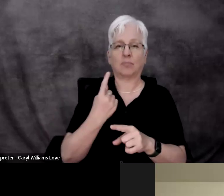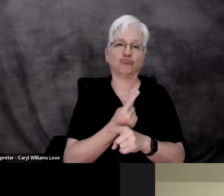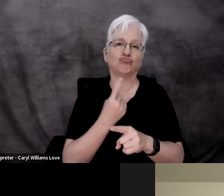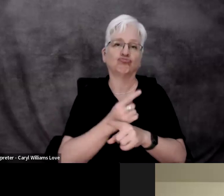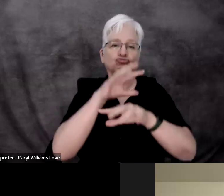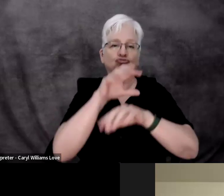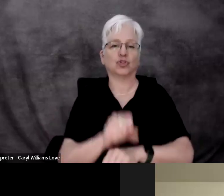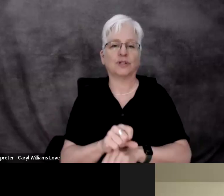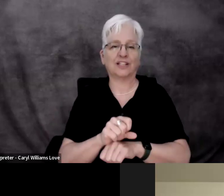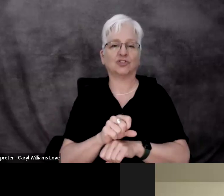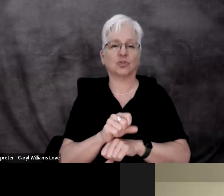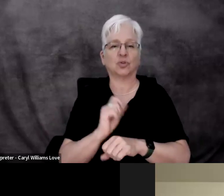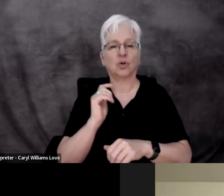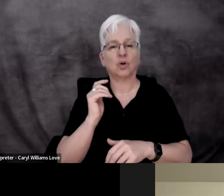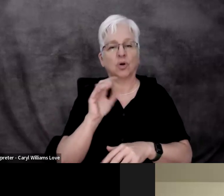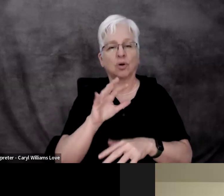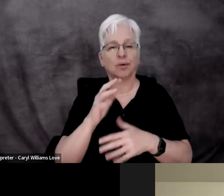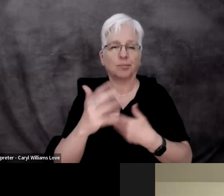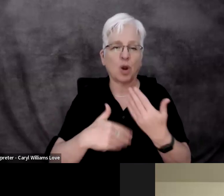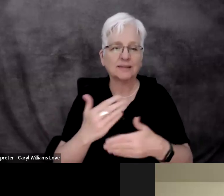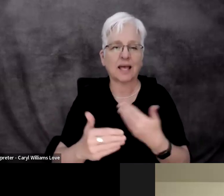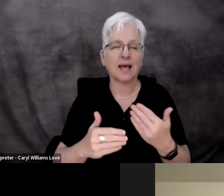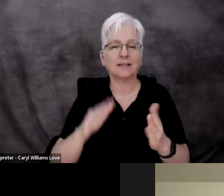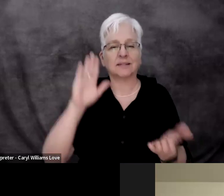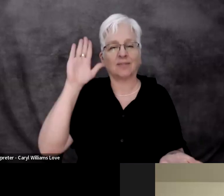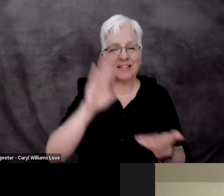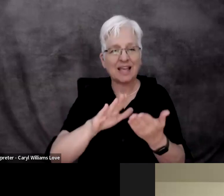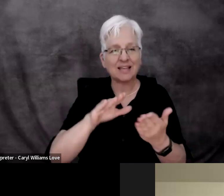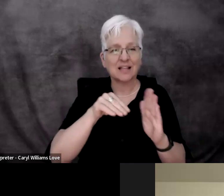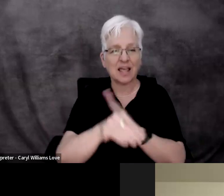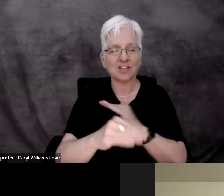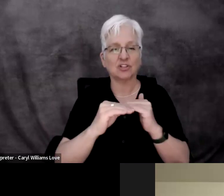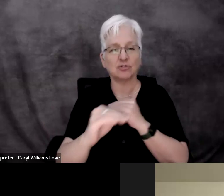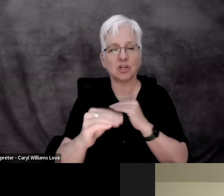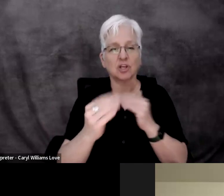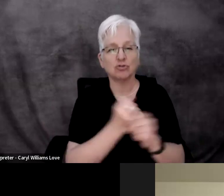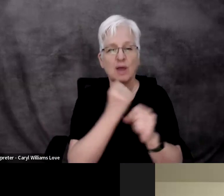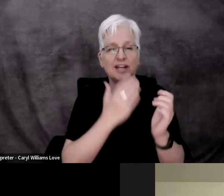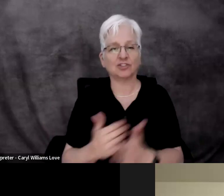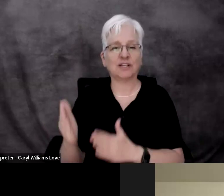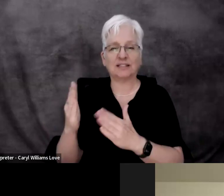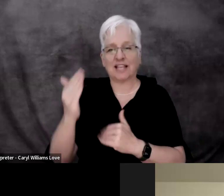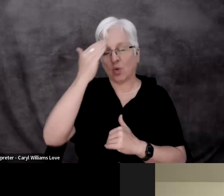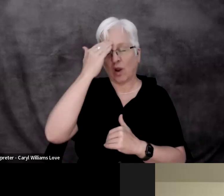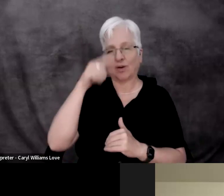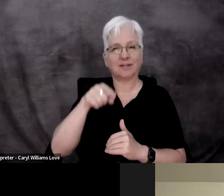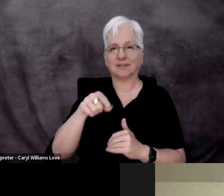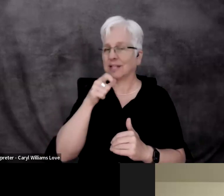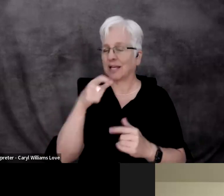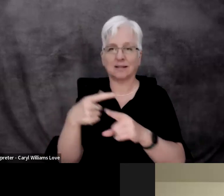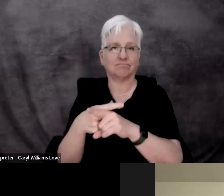strategies. And even just the awareness to ask, does this person have an alternative communication method? Does talking to them not really